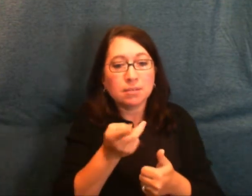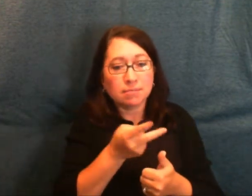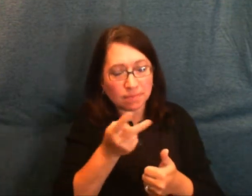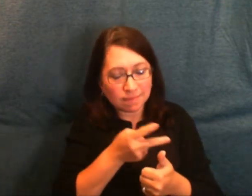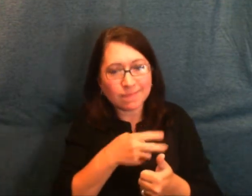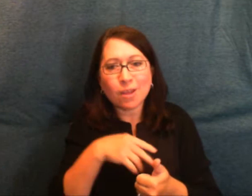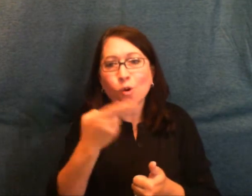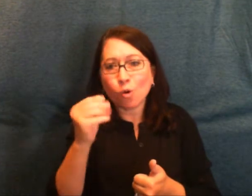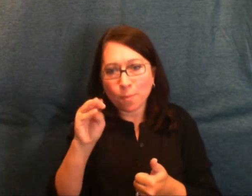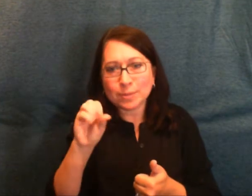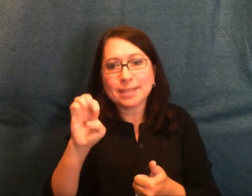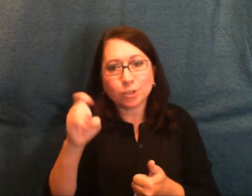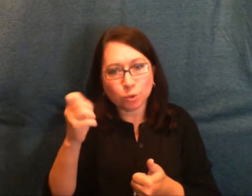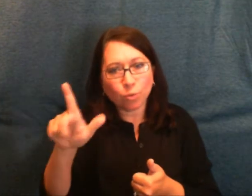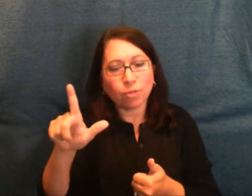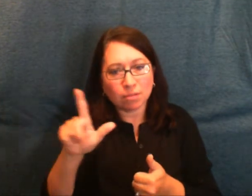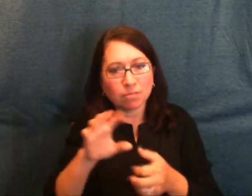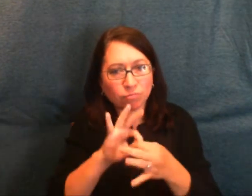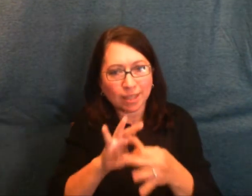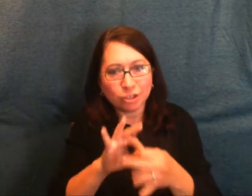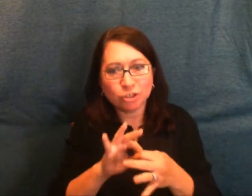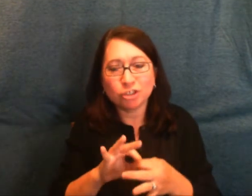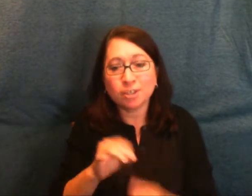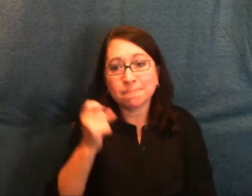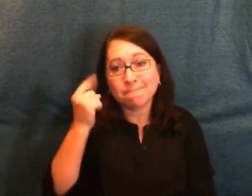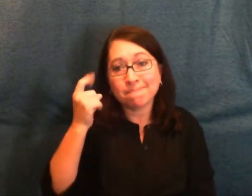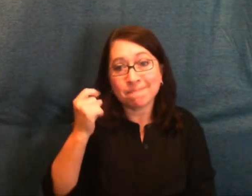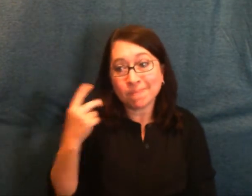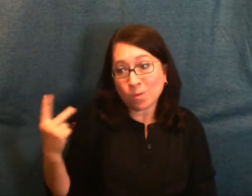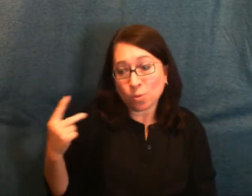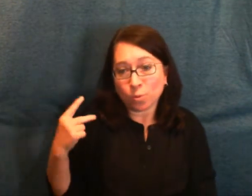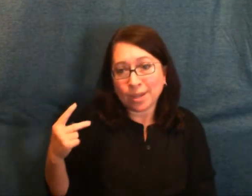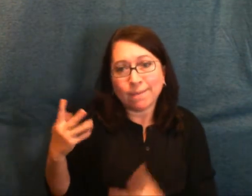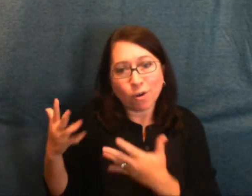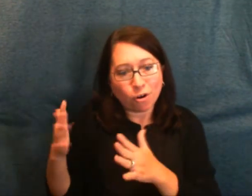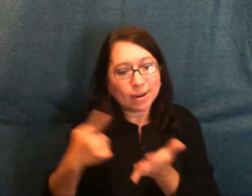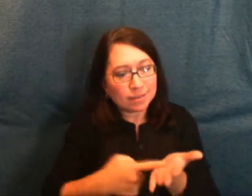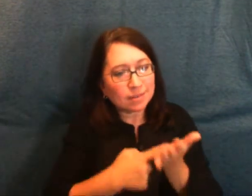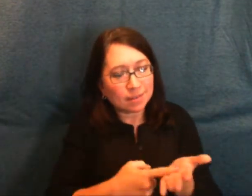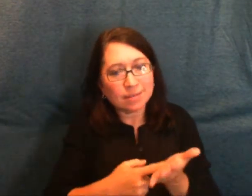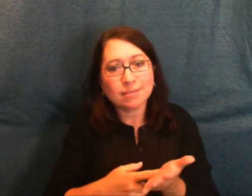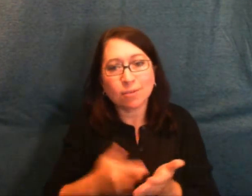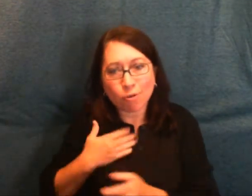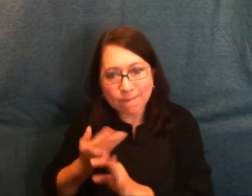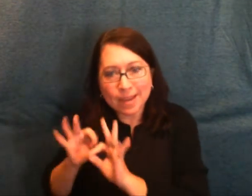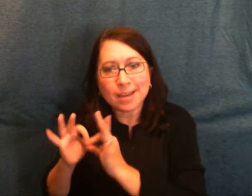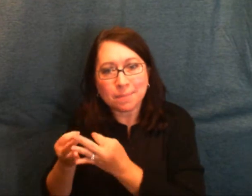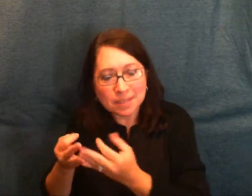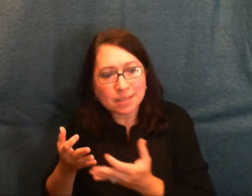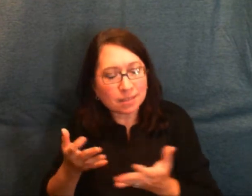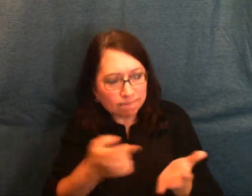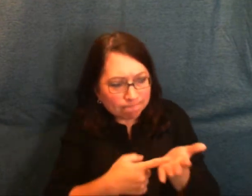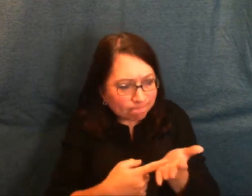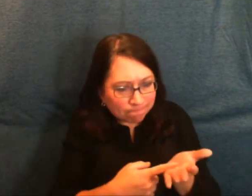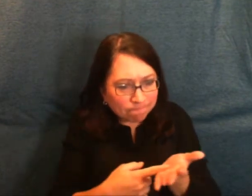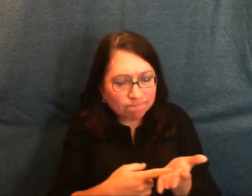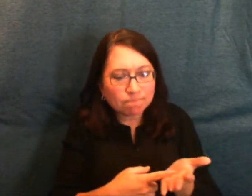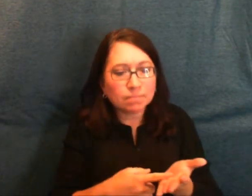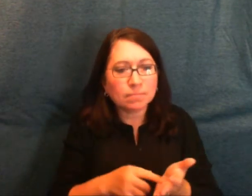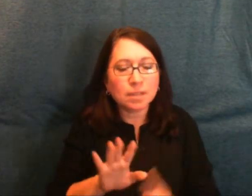homosexual relationship, which is something that we, have already talked and discussed with our daughters. But even way